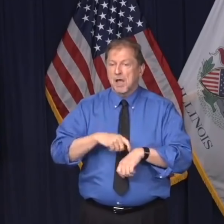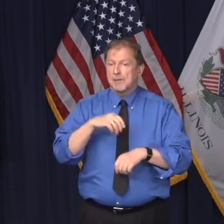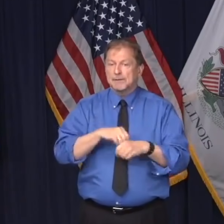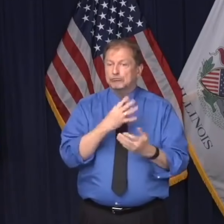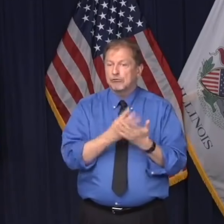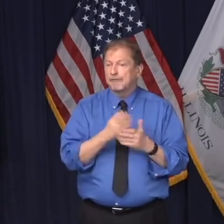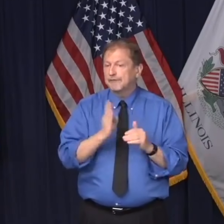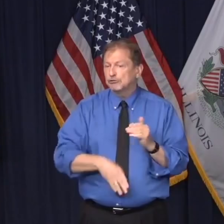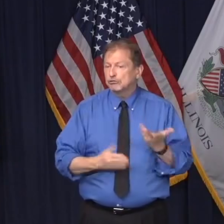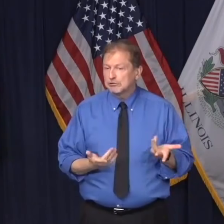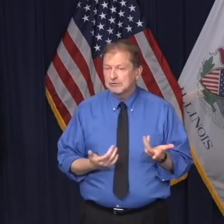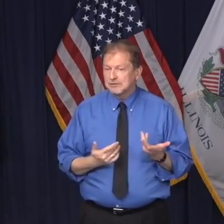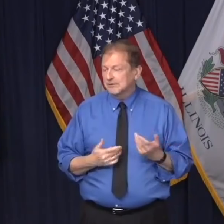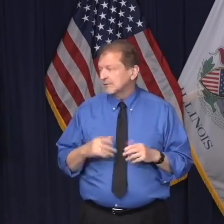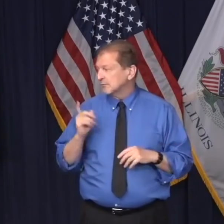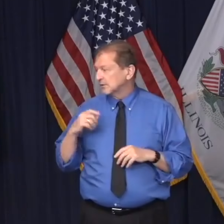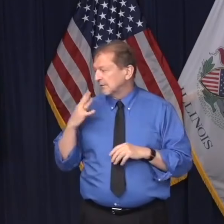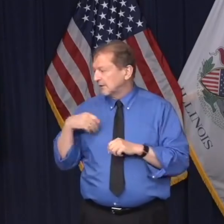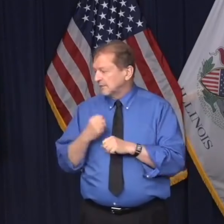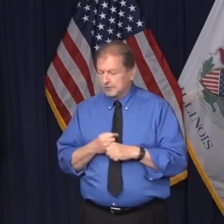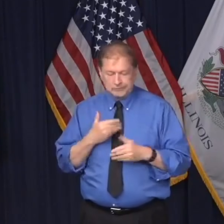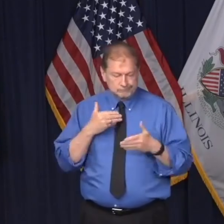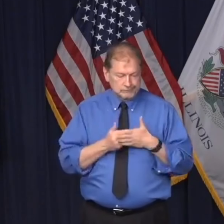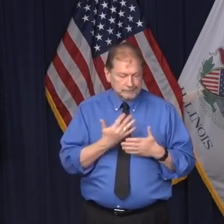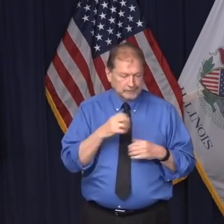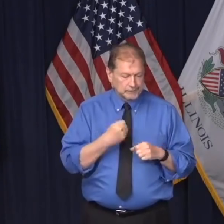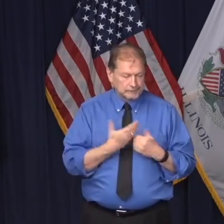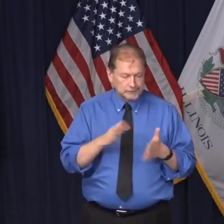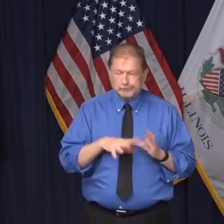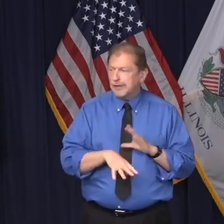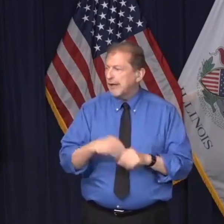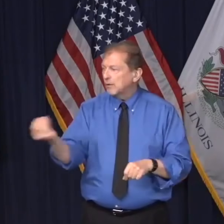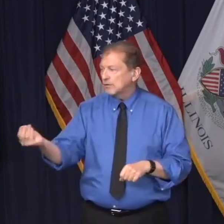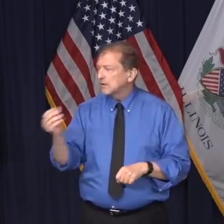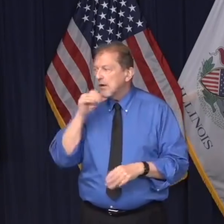came to an end, and they were released as they normally would be.